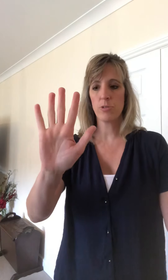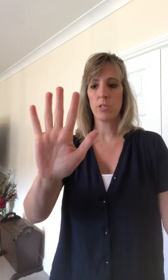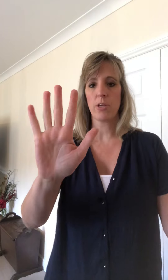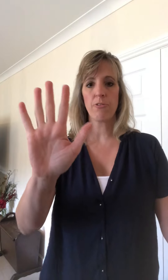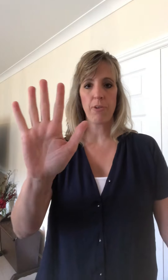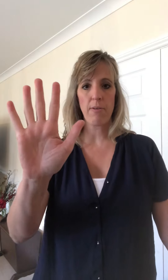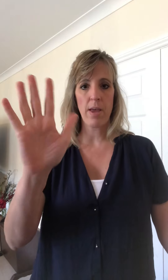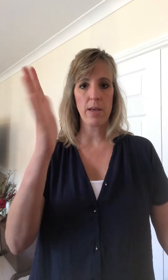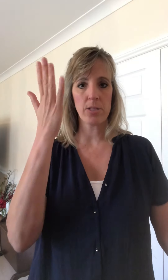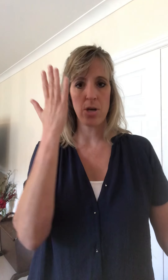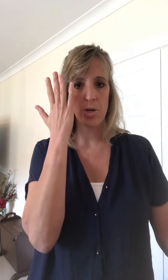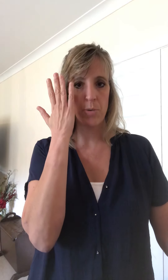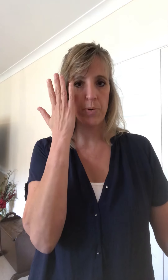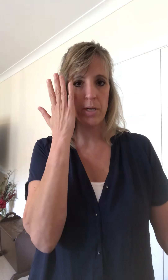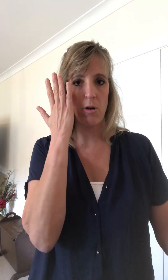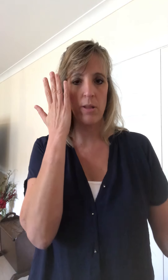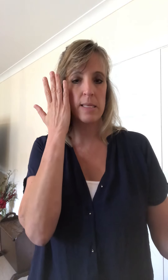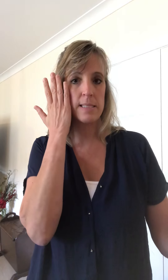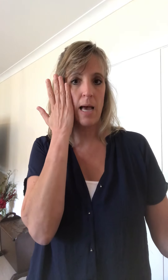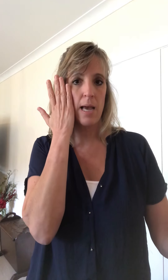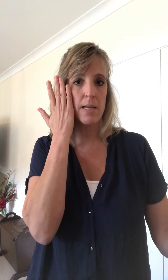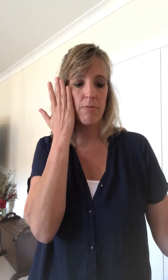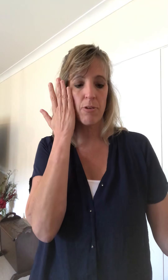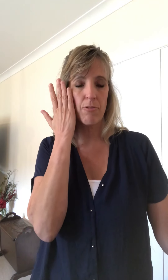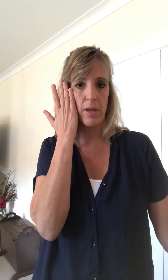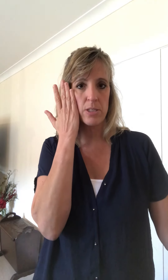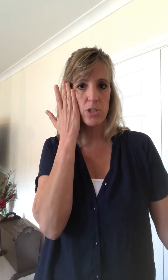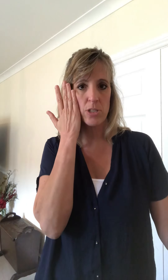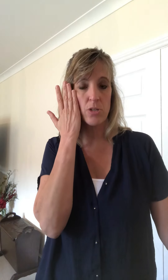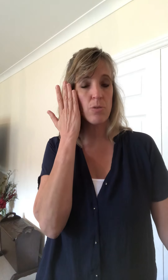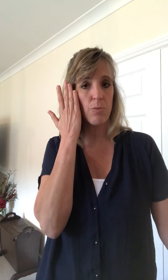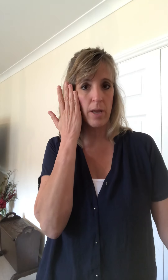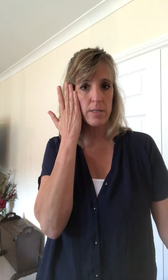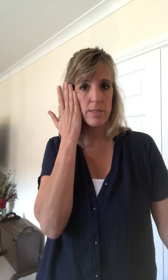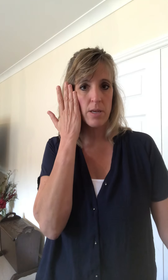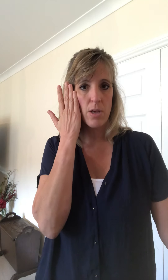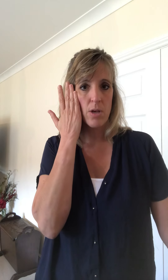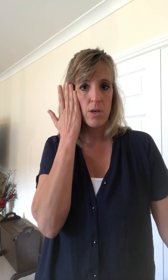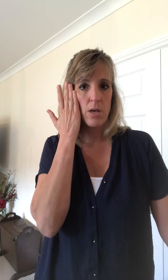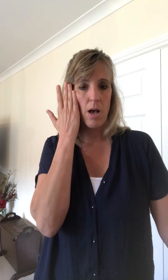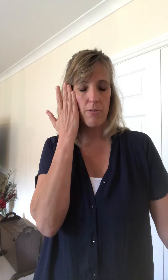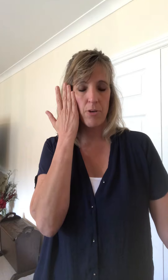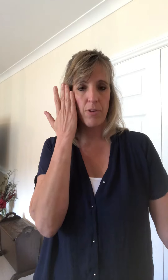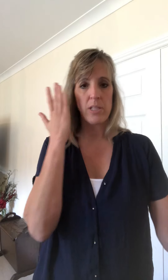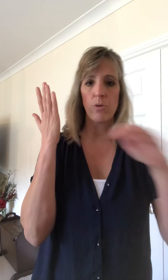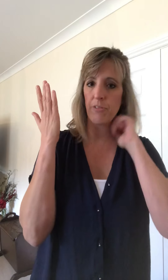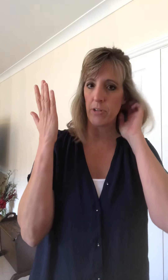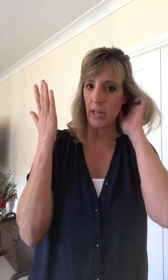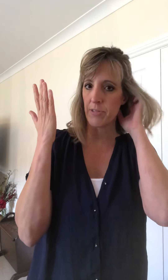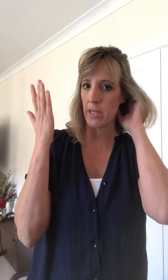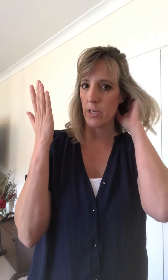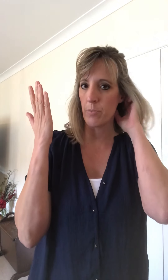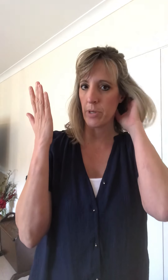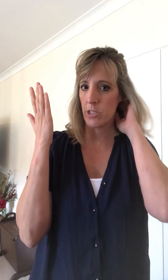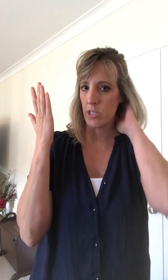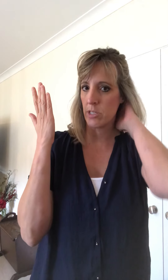take your 5 hand, you put it on the side of your face, just to the right of your face, or if you're left-handed, you put it just to the